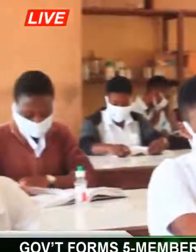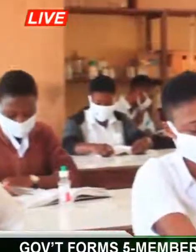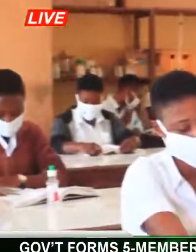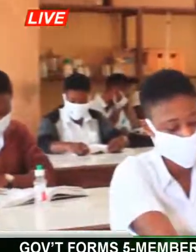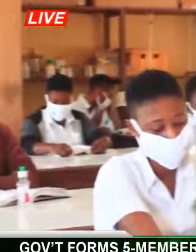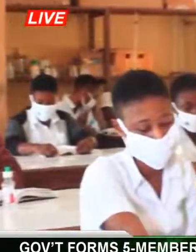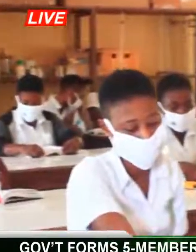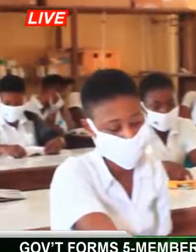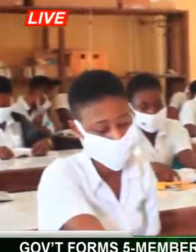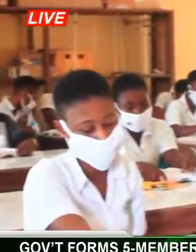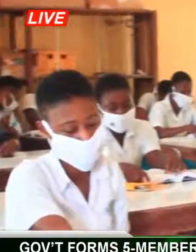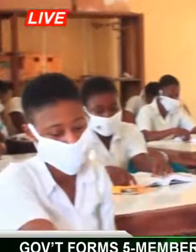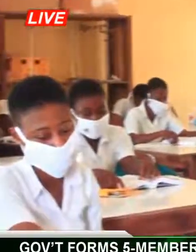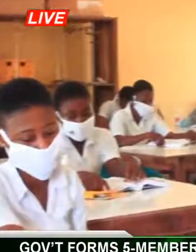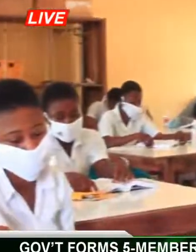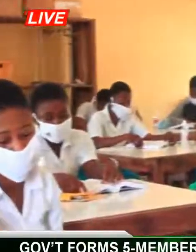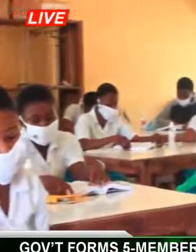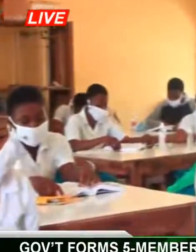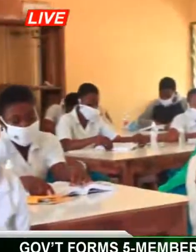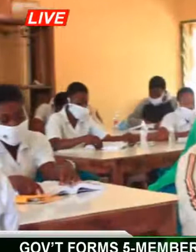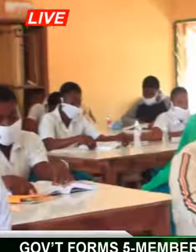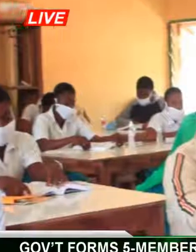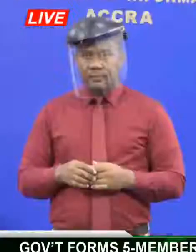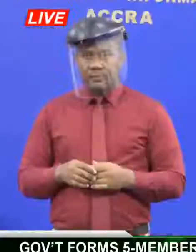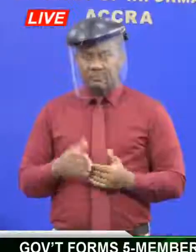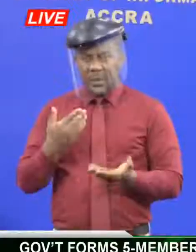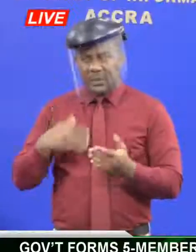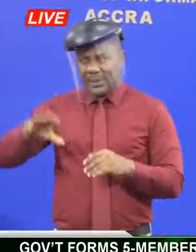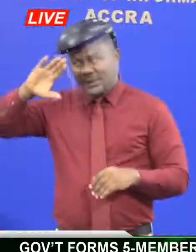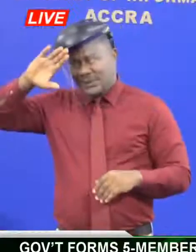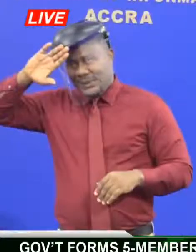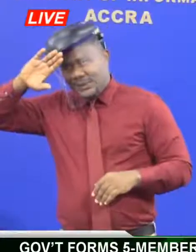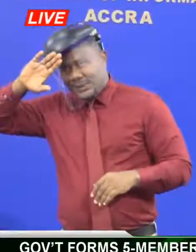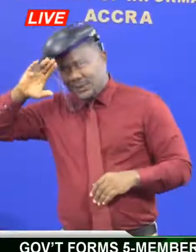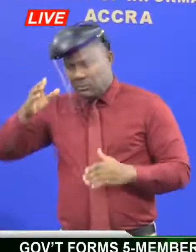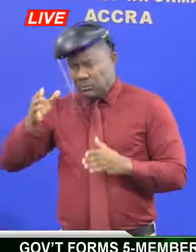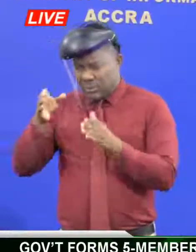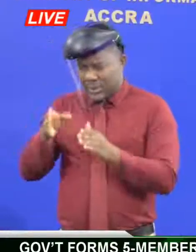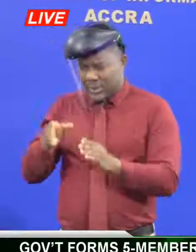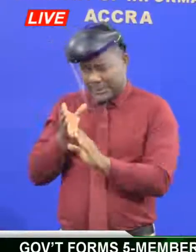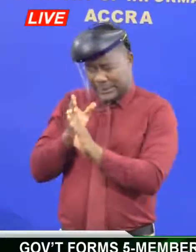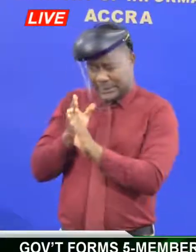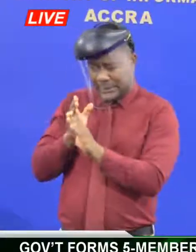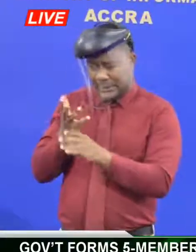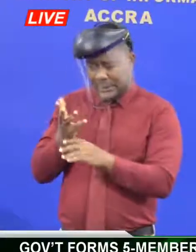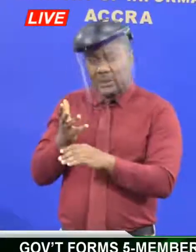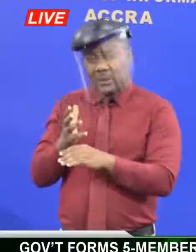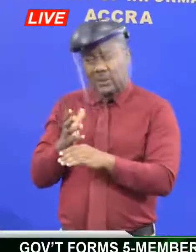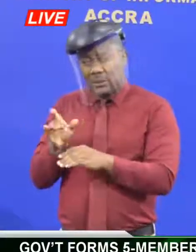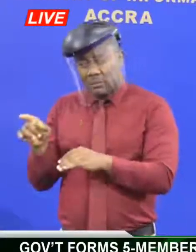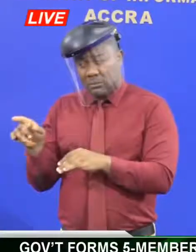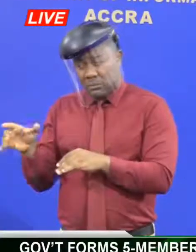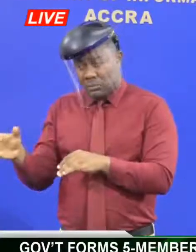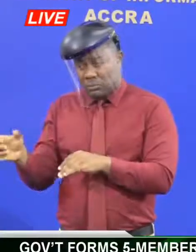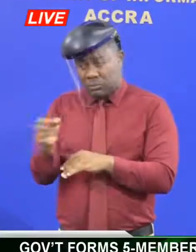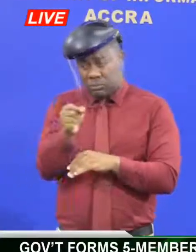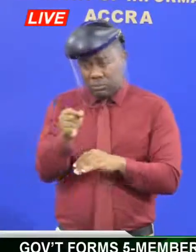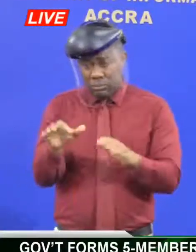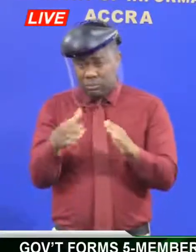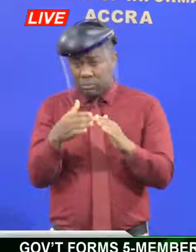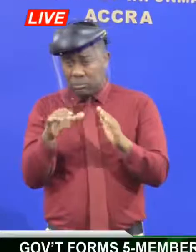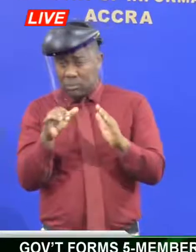sempo yesusu se obi ho ayeshi anase bibia bebia wo se yede no koma obo no ho adwa kakra quarantine center wo